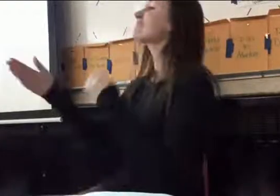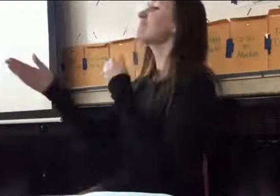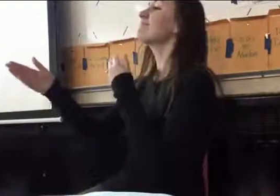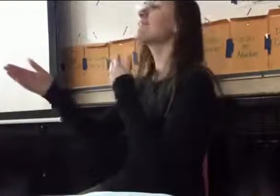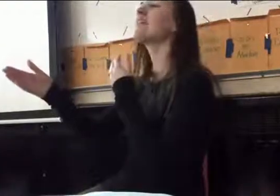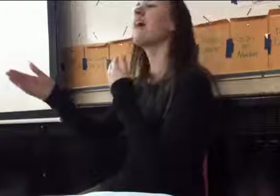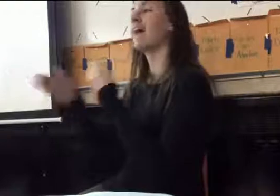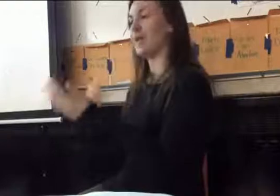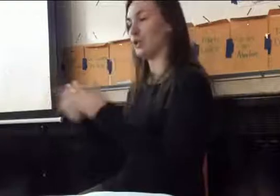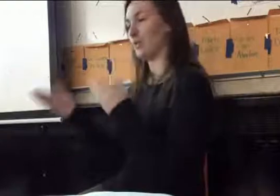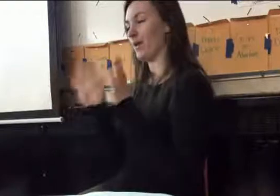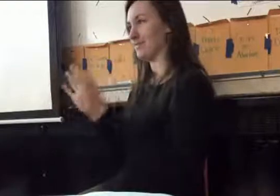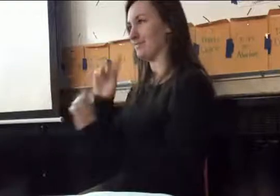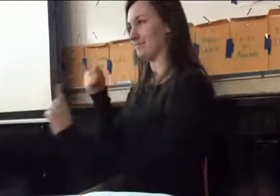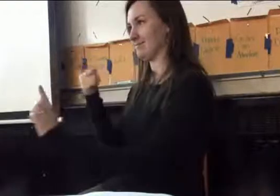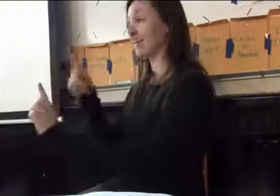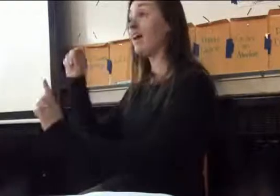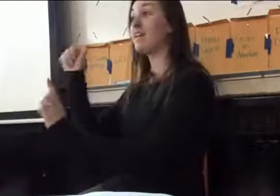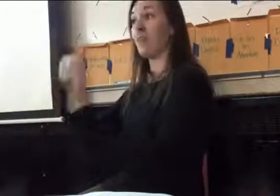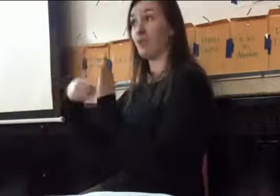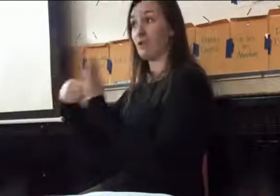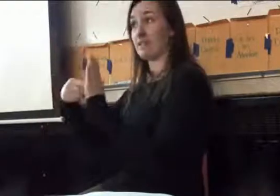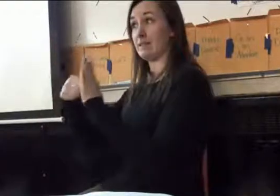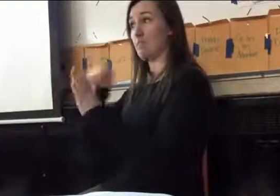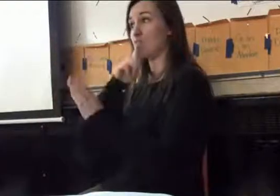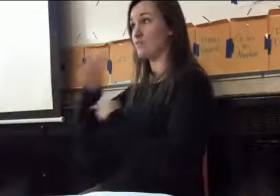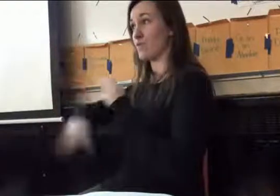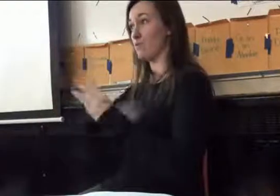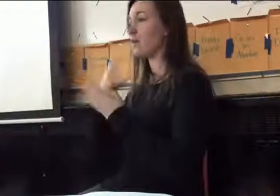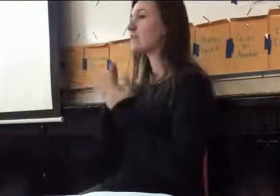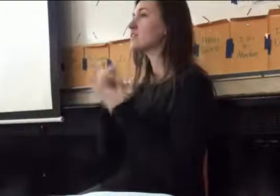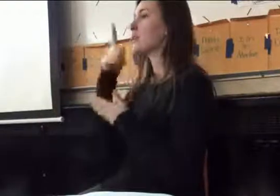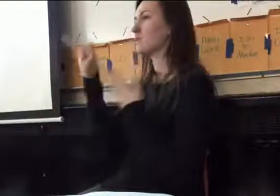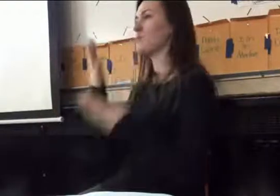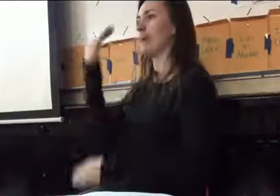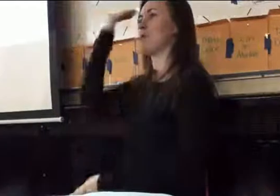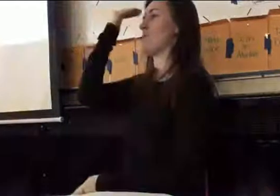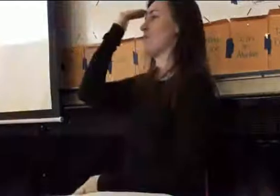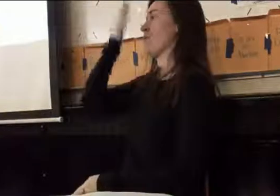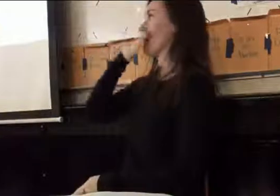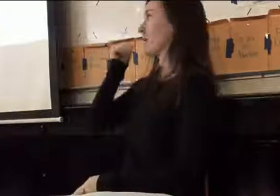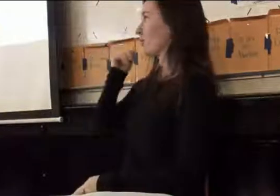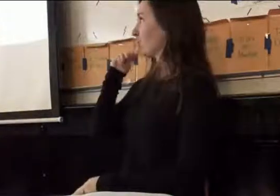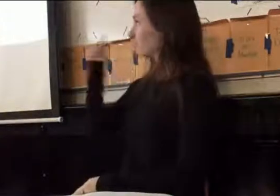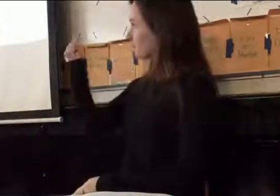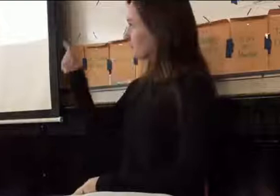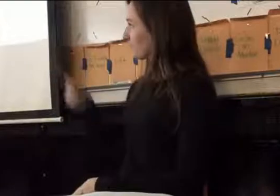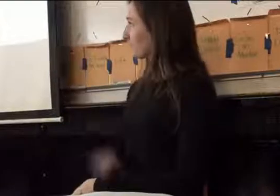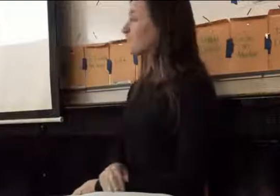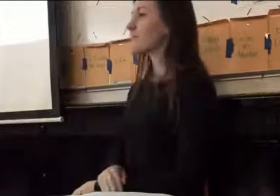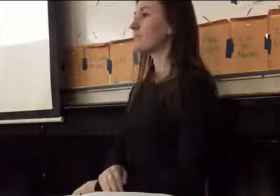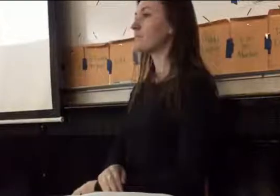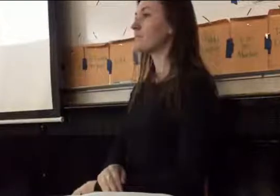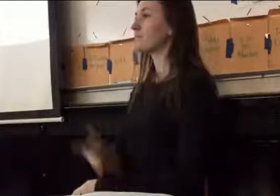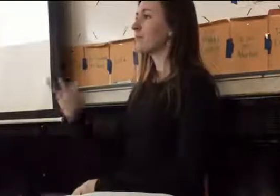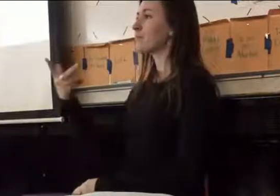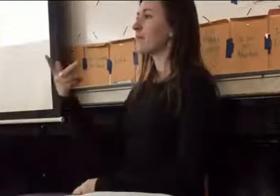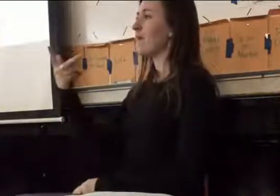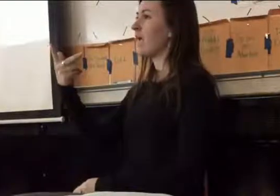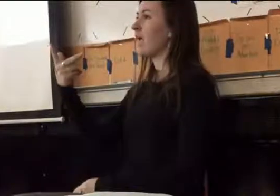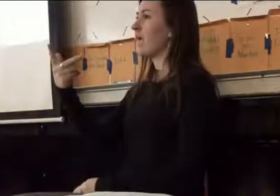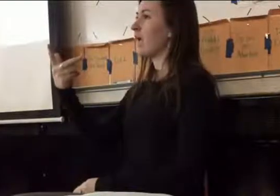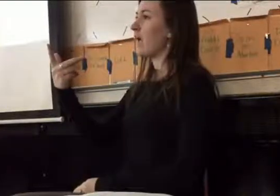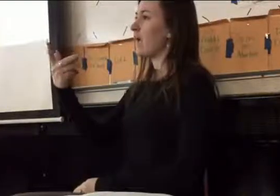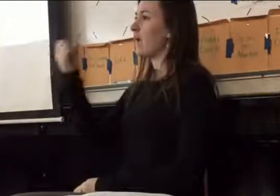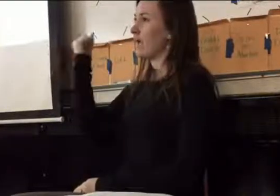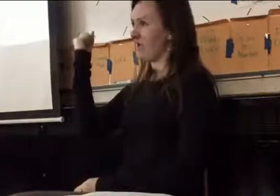give you another example that some of you might have a little bit better of a relation to. Let's talk about the Epipen. Now, if you